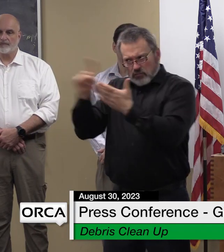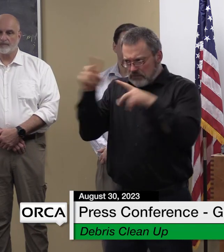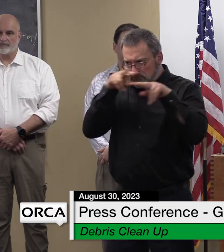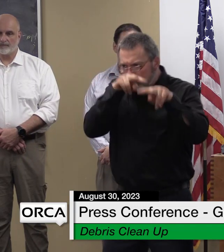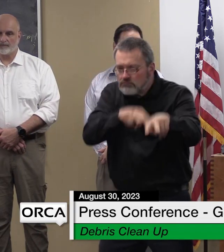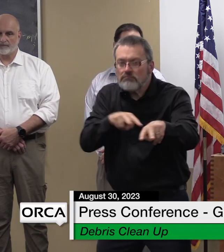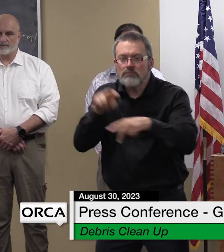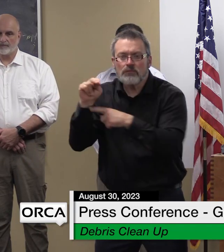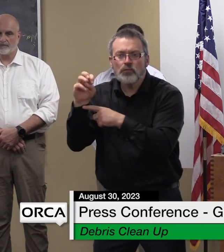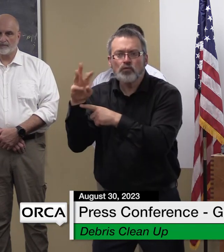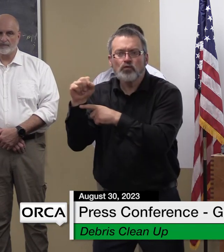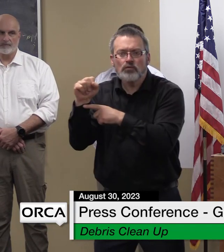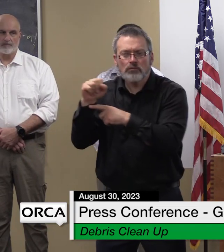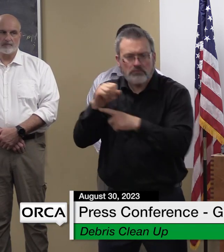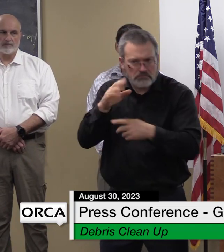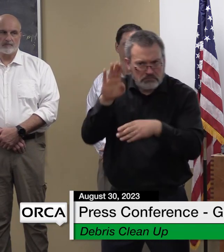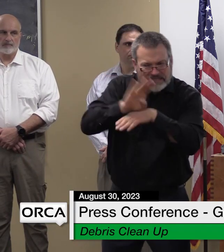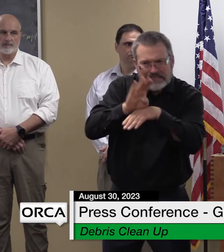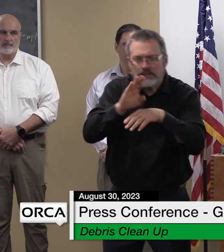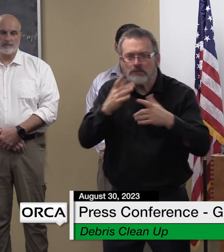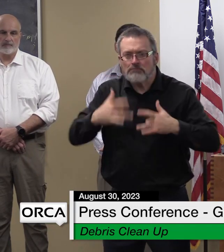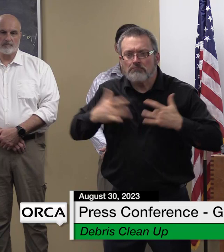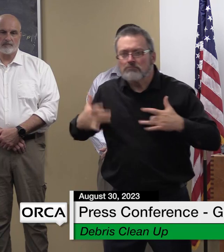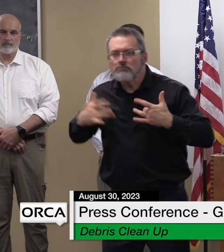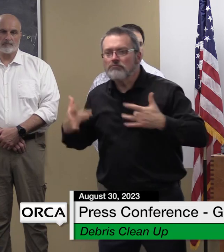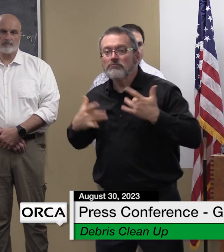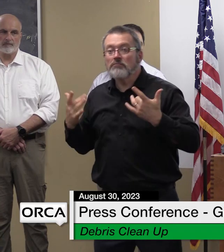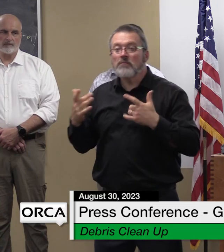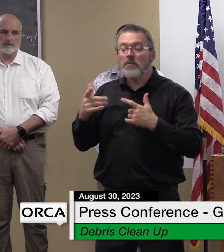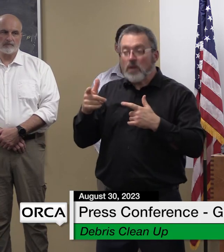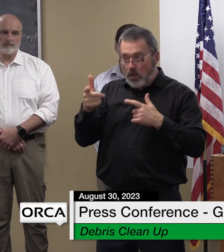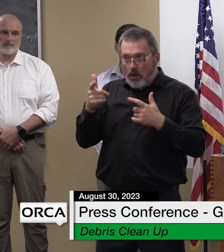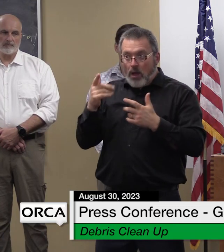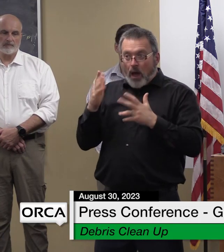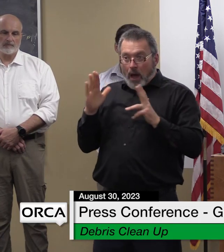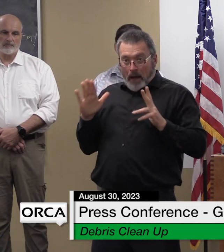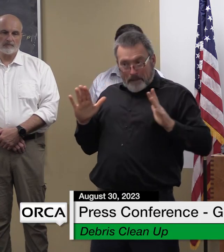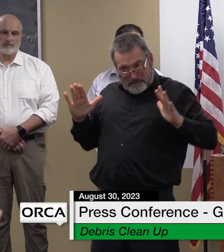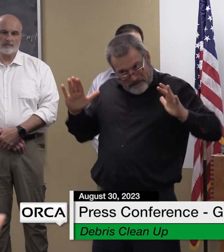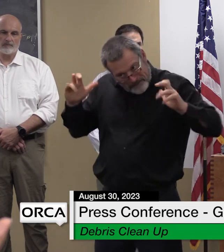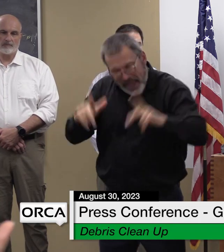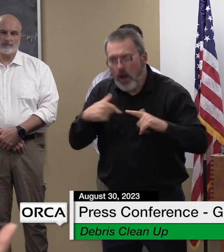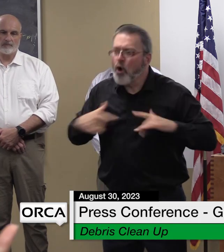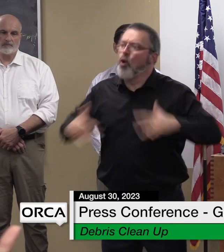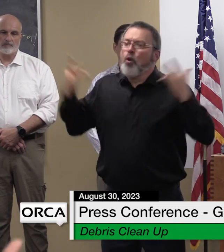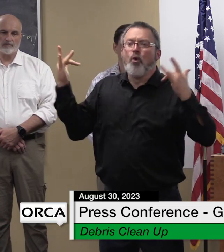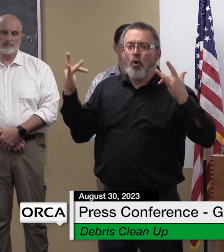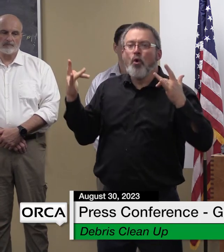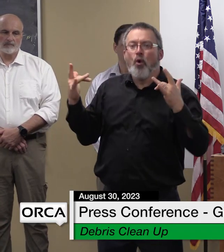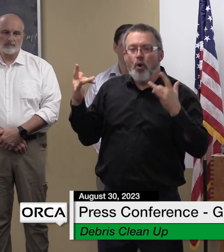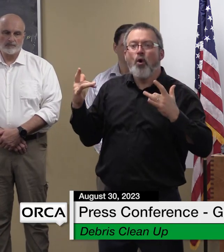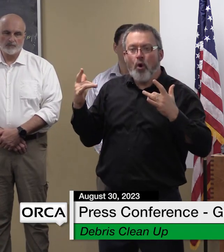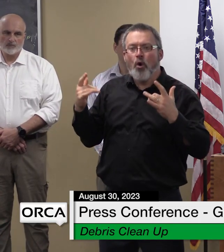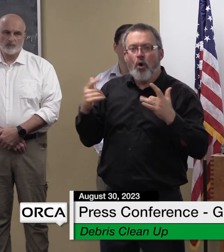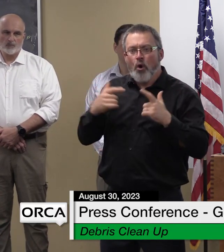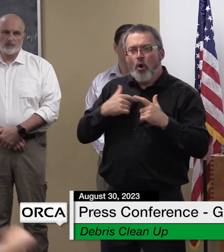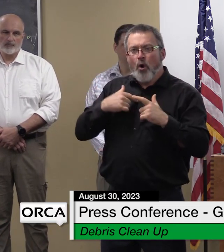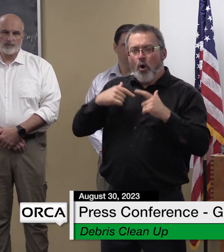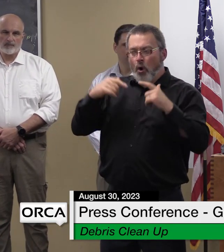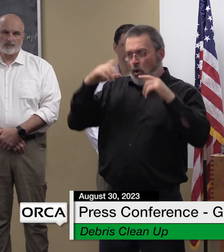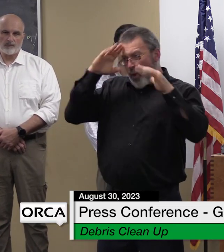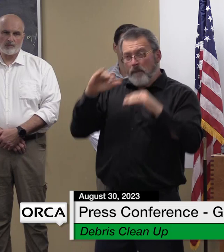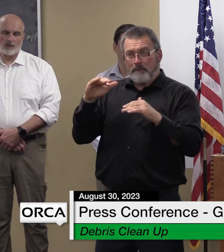adversely impacted businesses are coming back online, and we're really excited, and we hope that the deployment of these grants